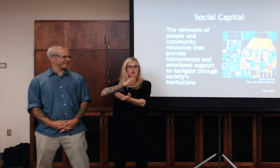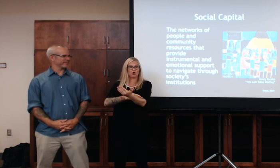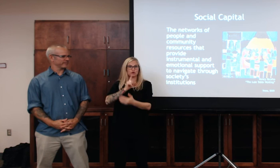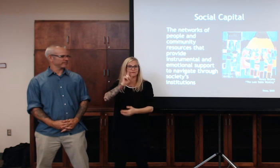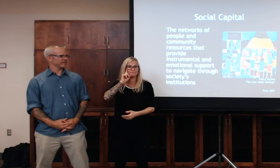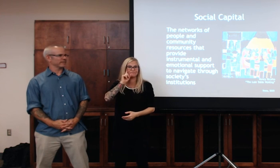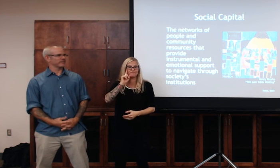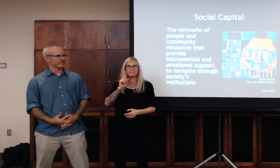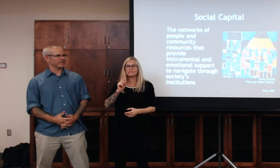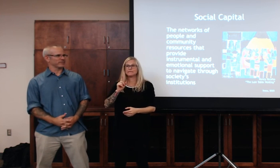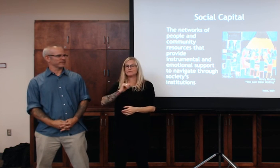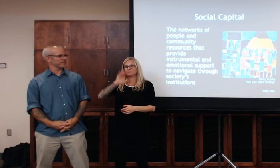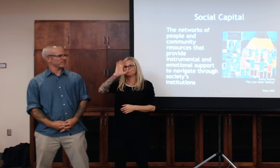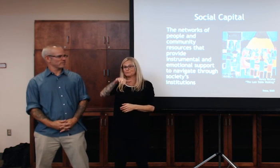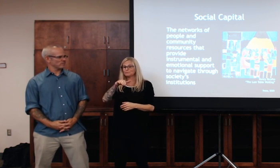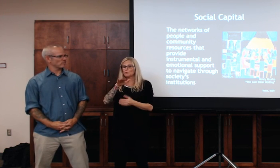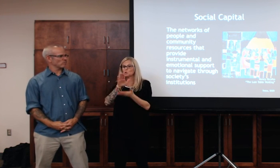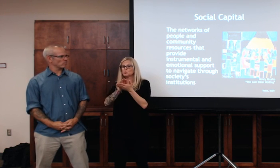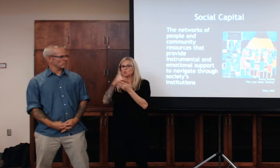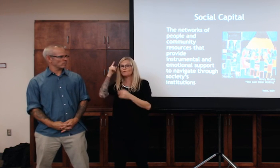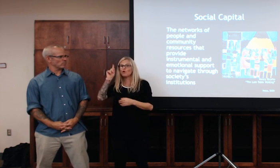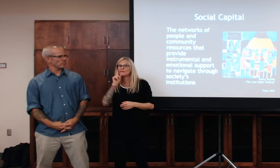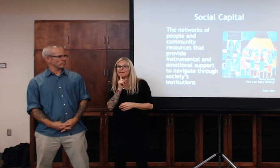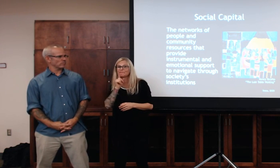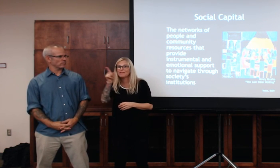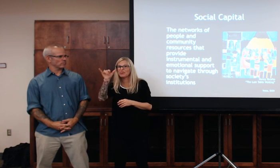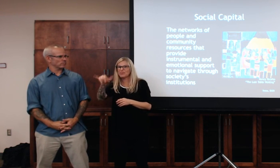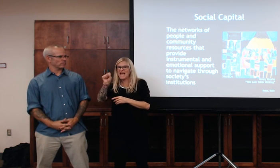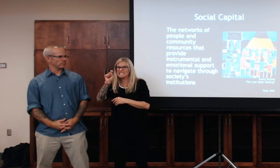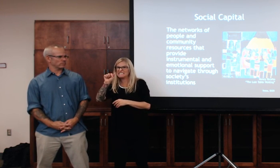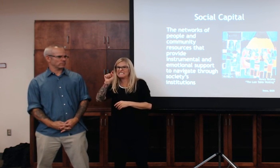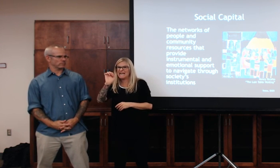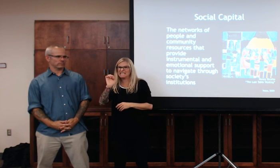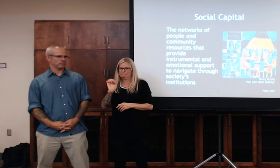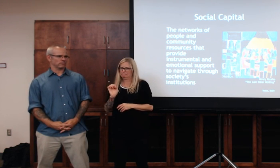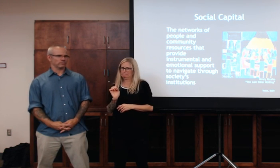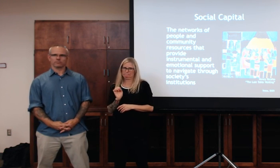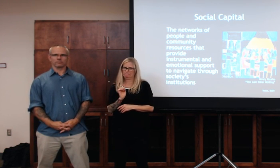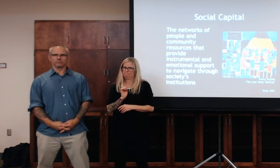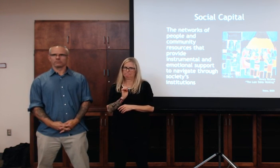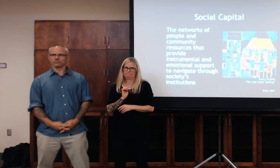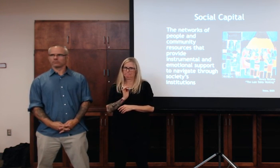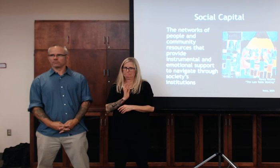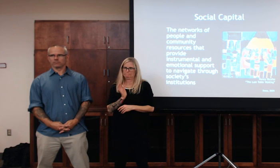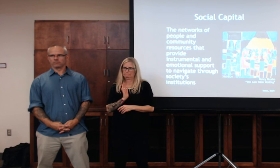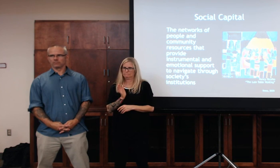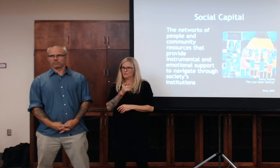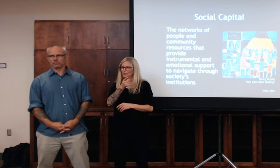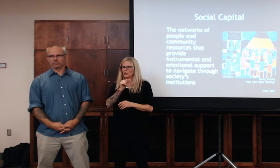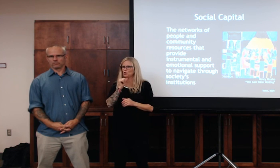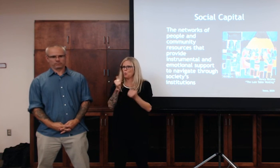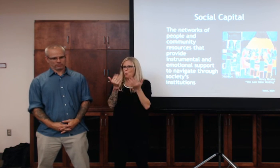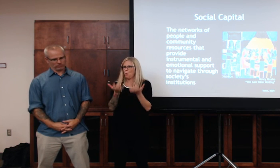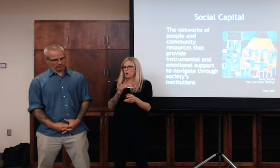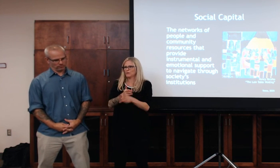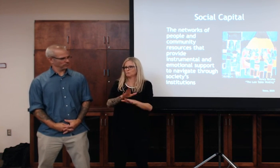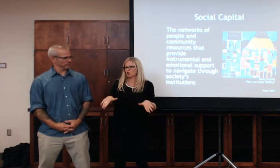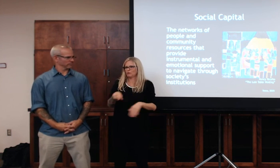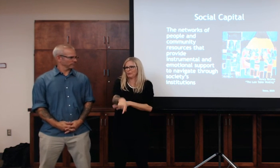our daughter being deaf, the school for the deaf in that particular state, No. Not an option. They don't want to keep